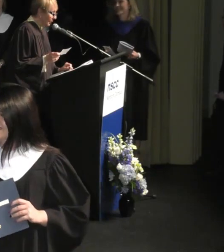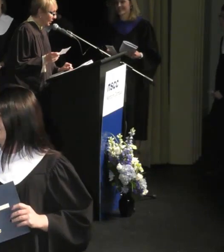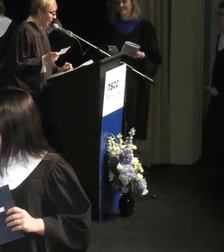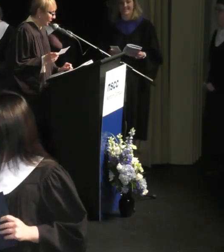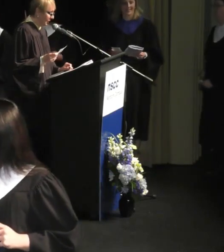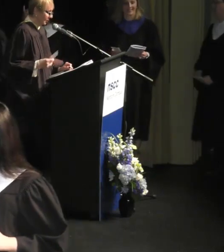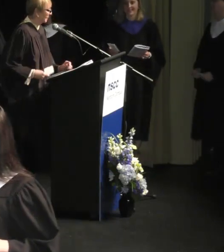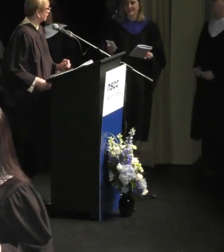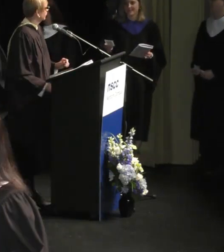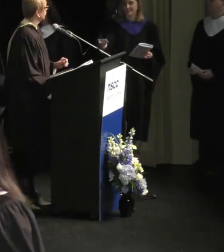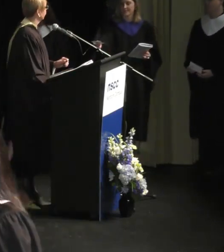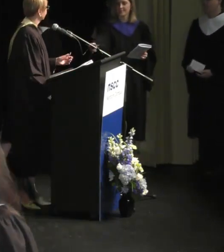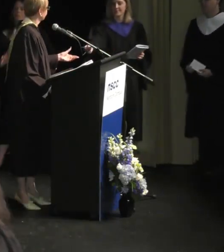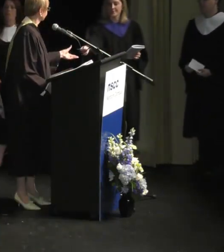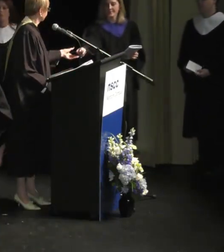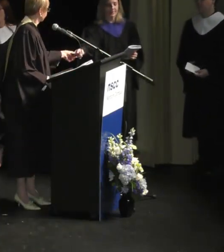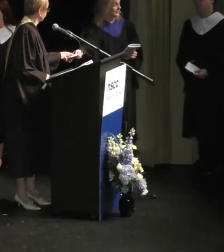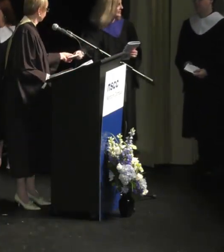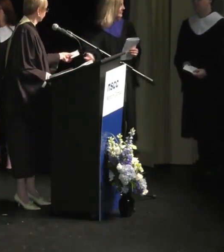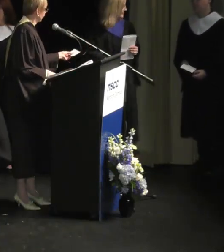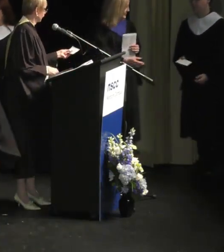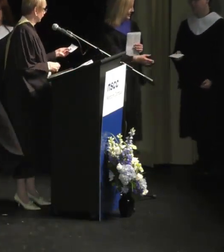Stacy McDonald.